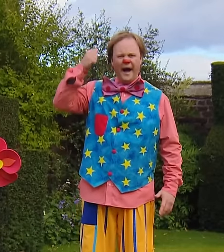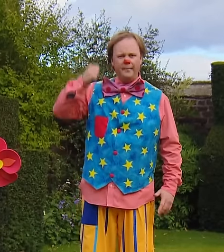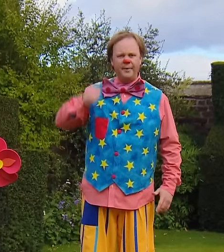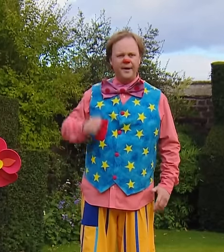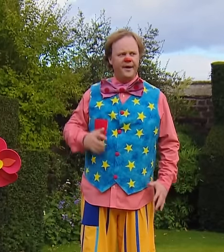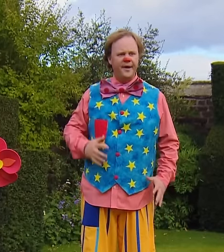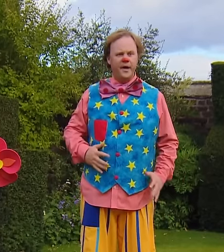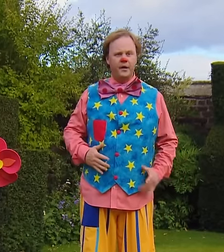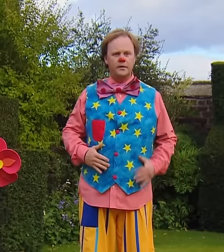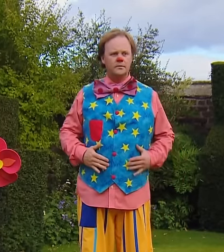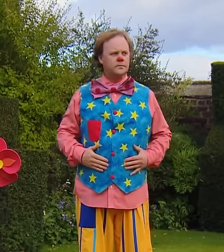up?